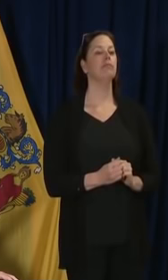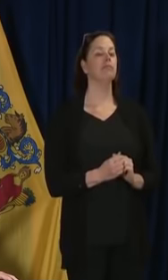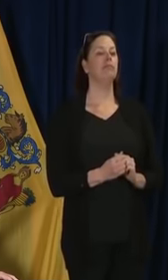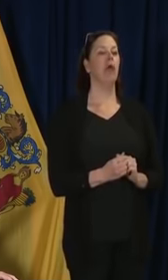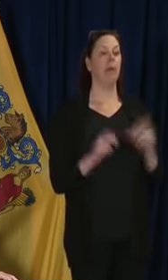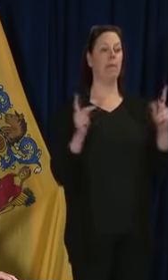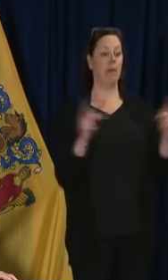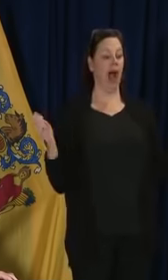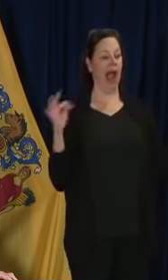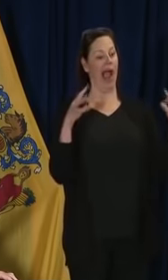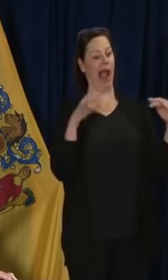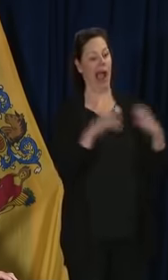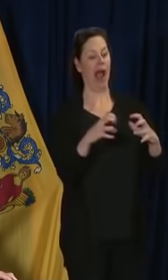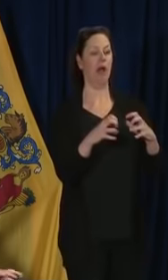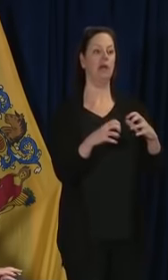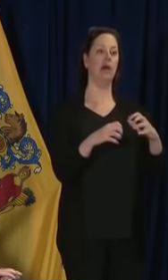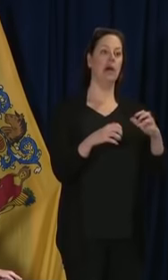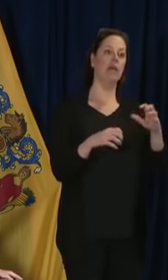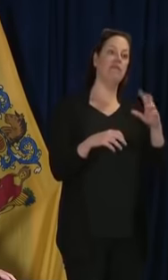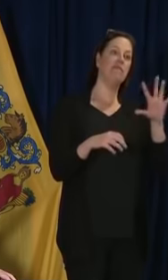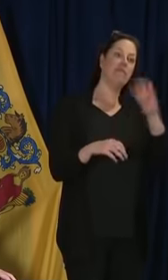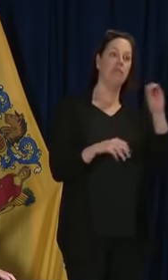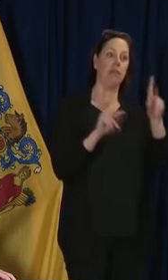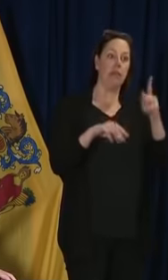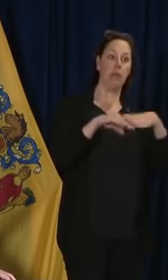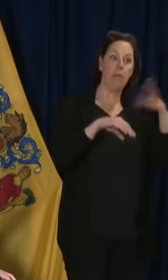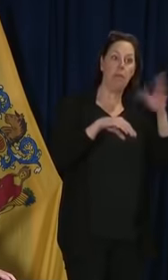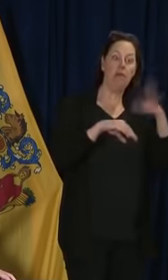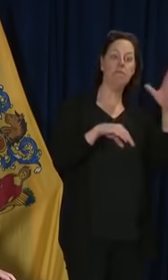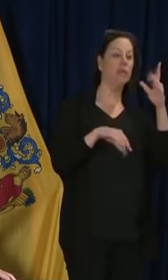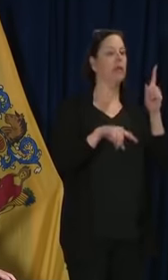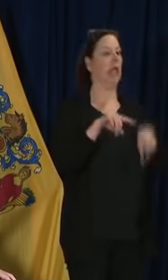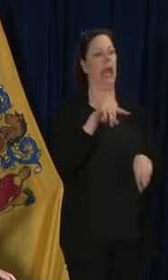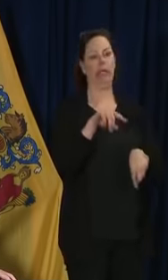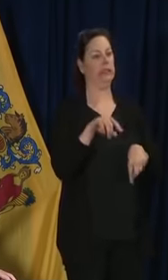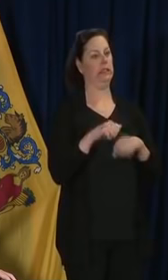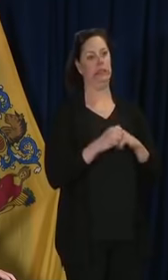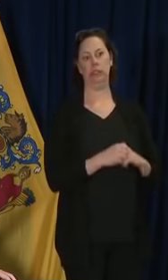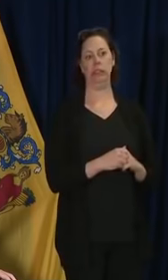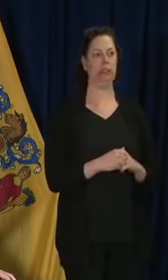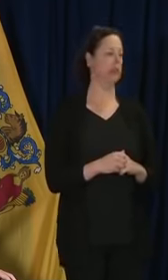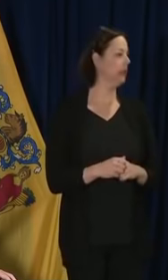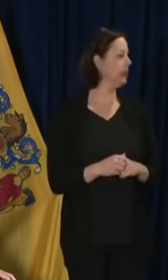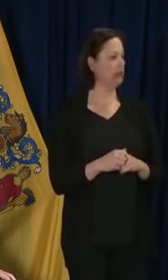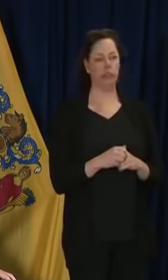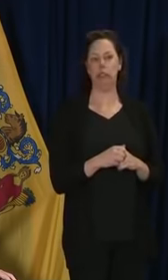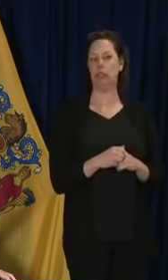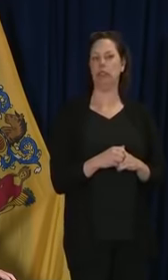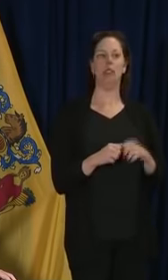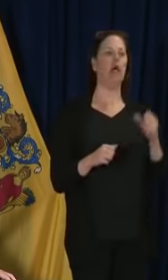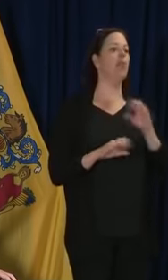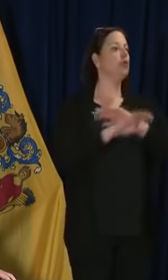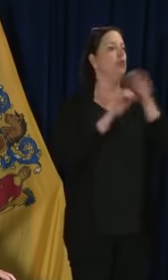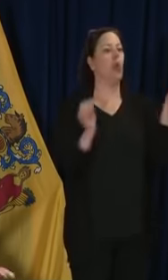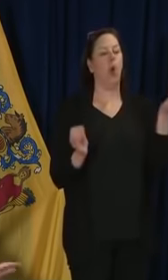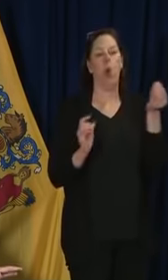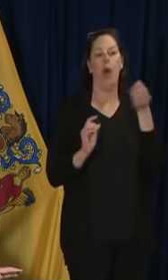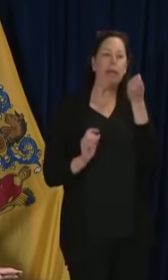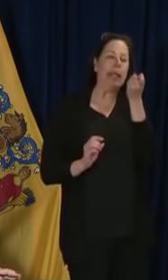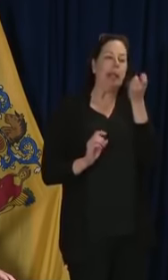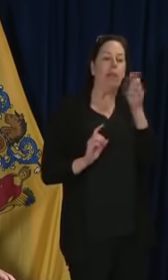p.m. tonight, with very limited exceptions. And frankly, if you ask me about an exception, I'm not sure I've got a good answer for you. But